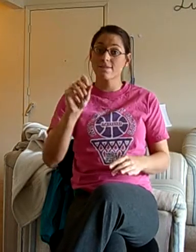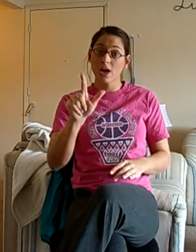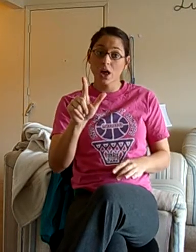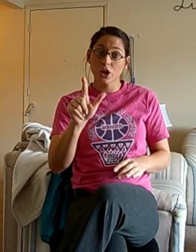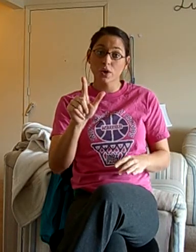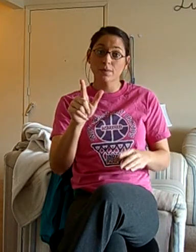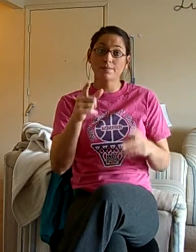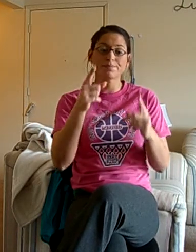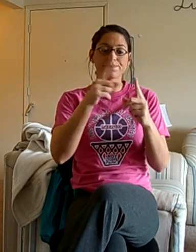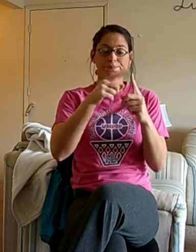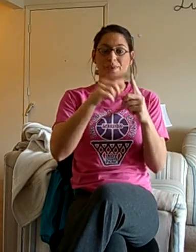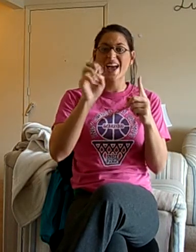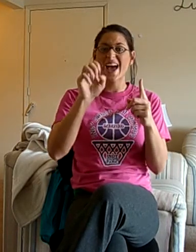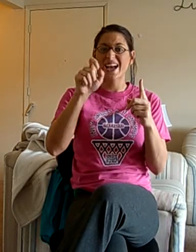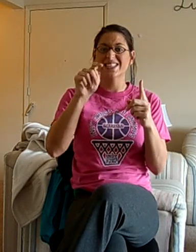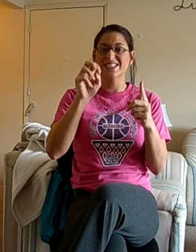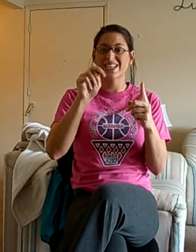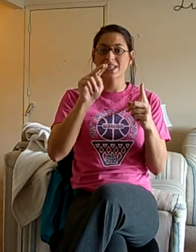are extensive properties.